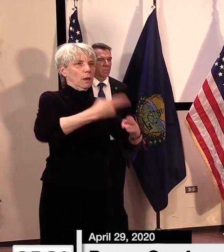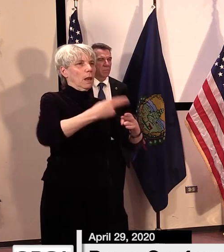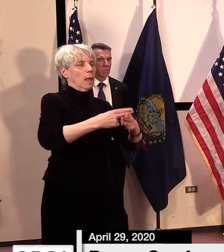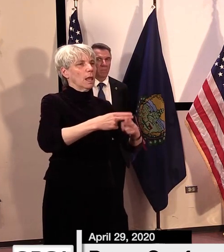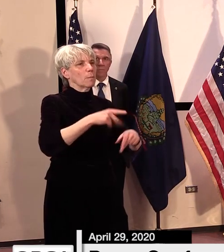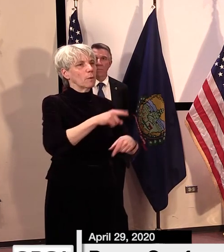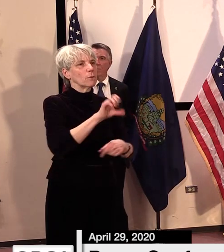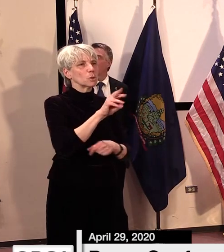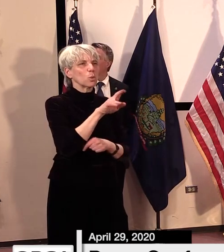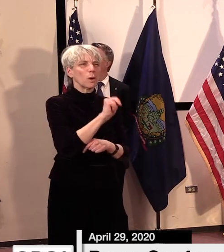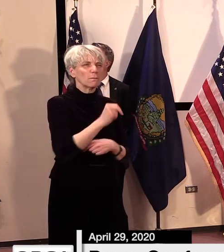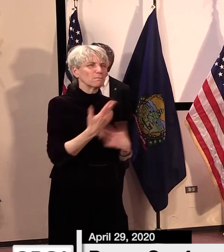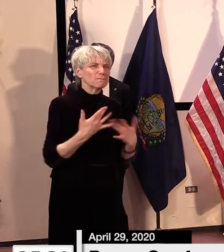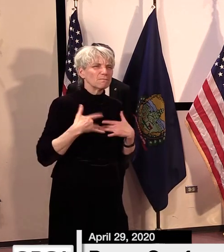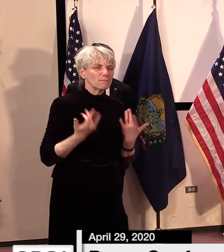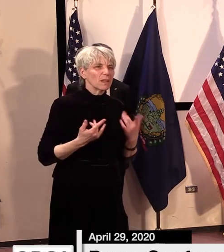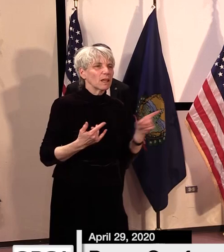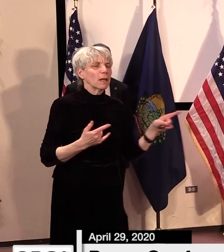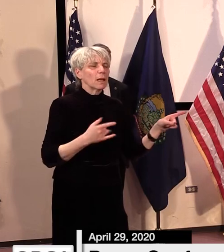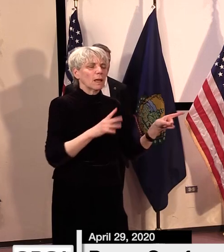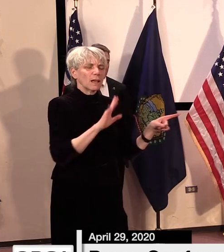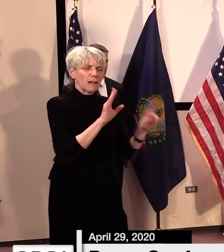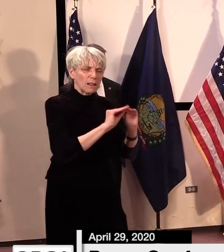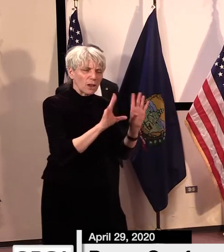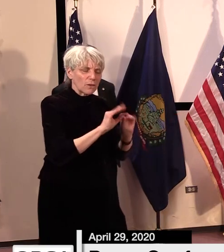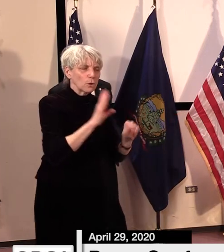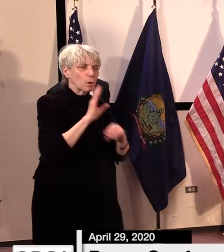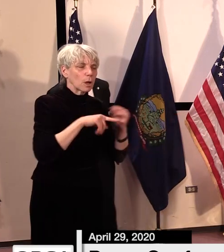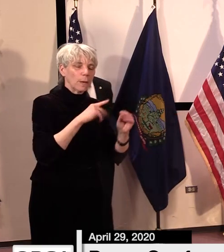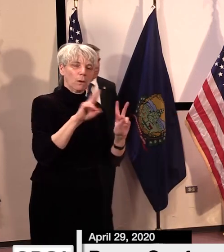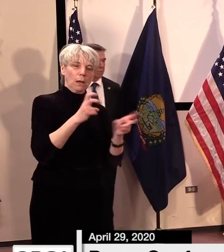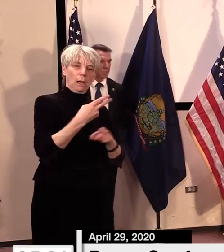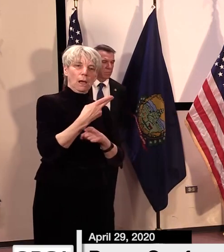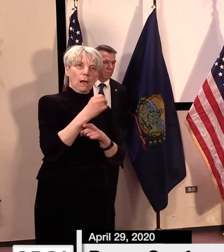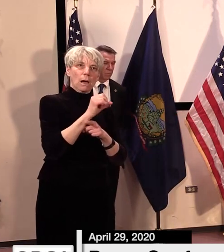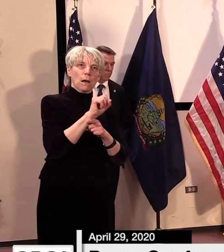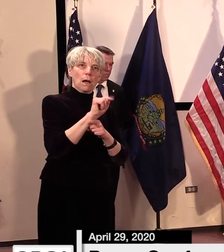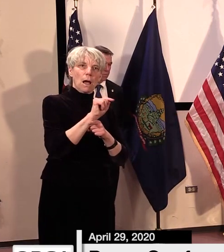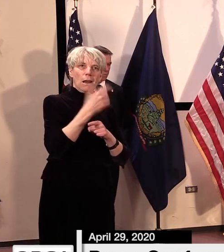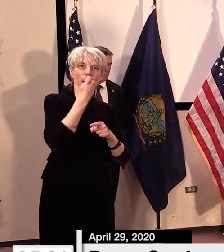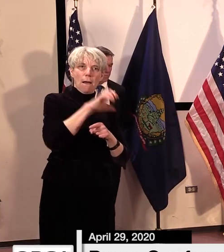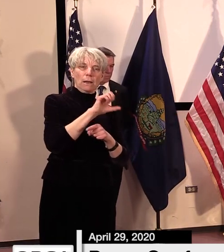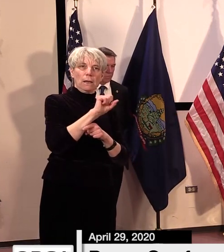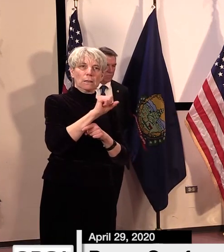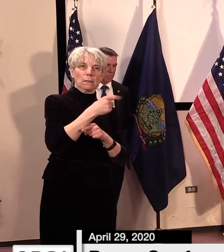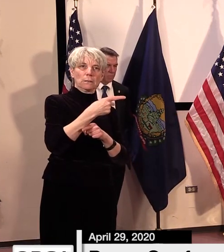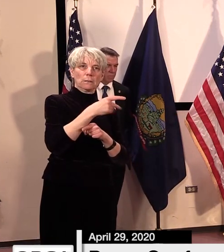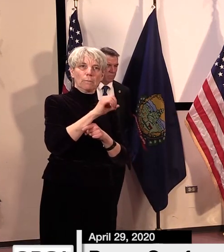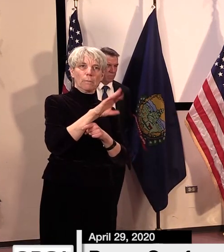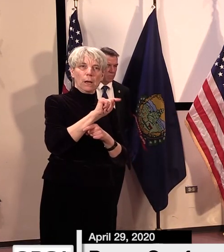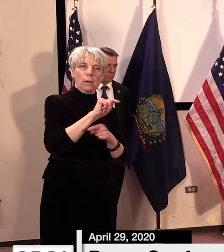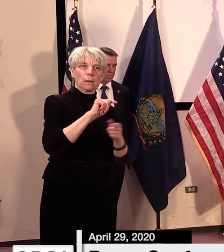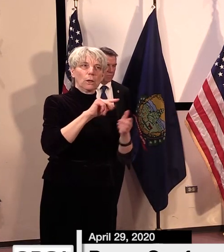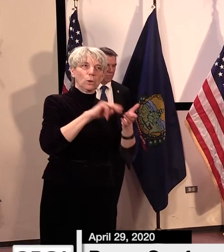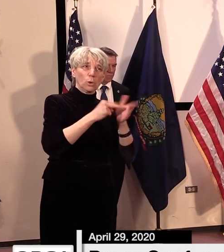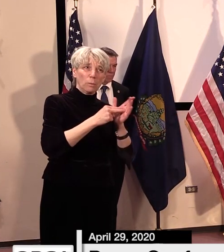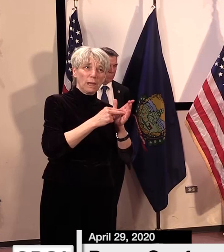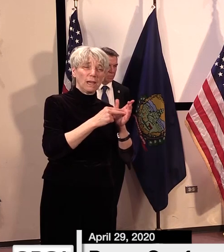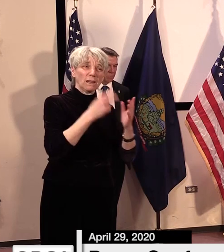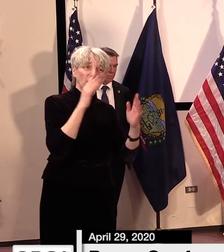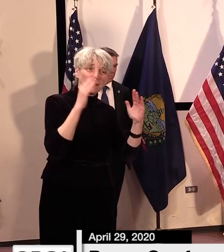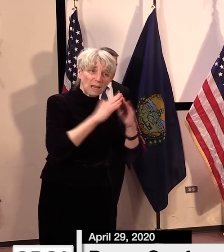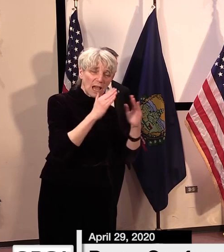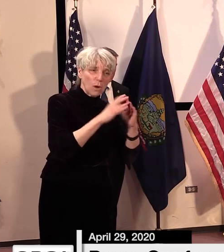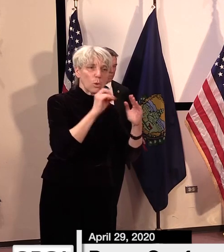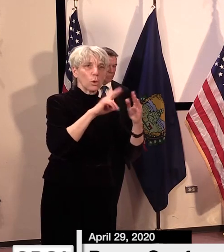crisis? So when you talk about hotspot, are you talking about a facility or a town? Well, I assume a